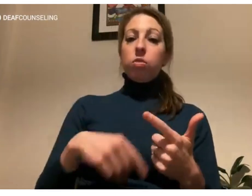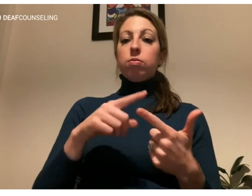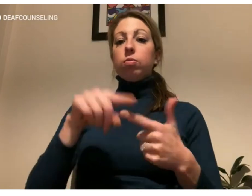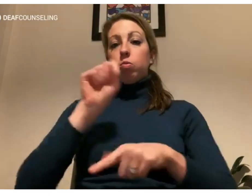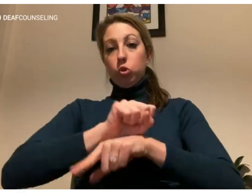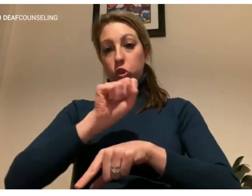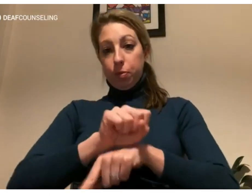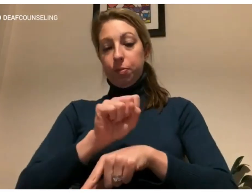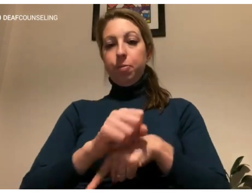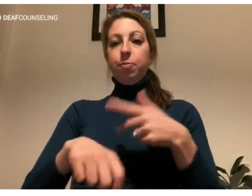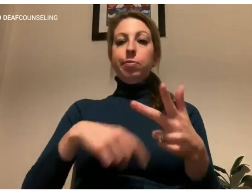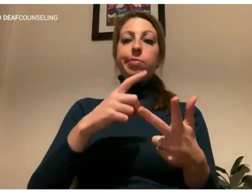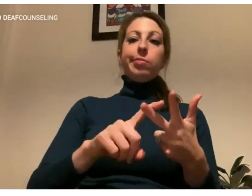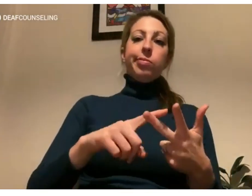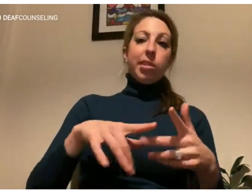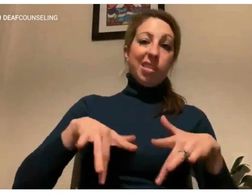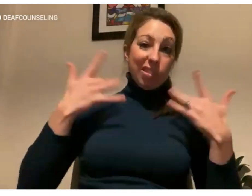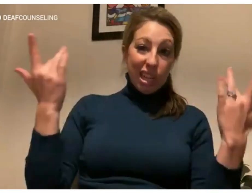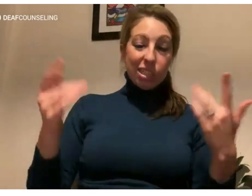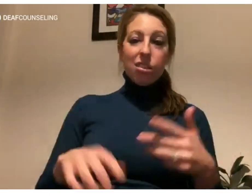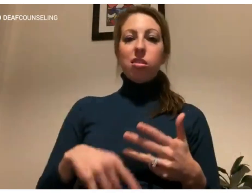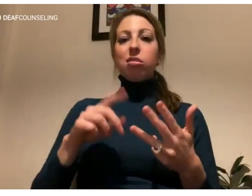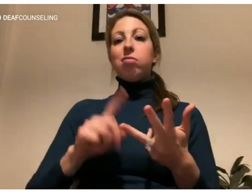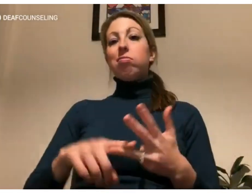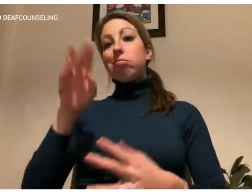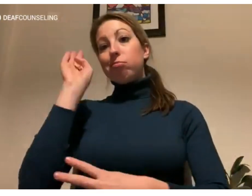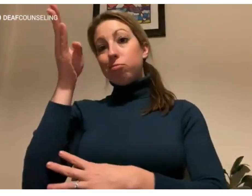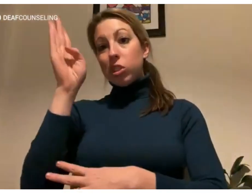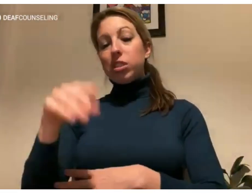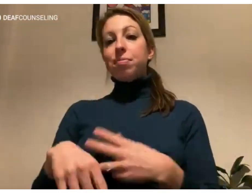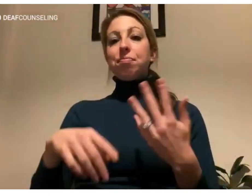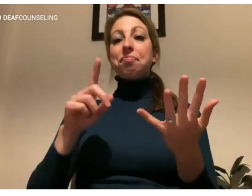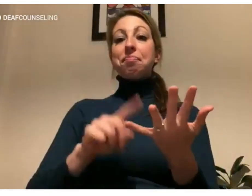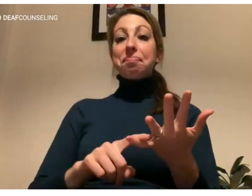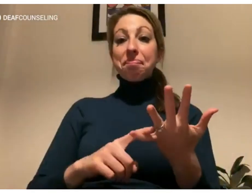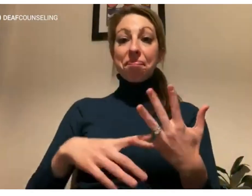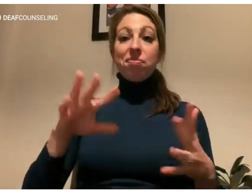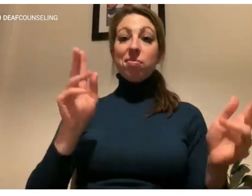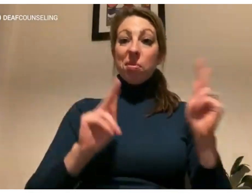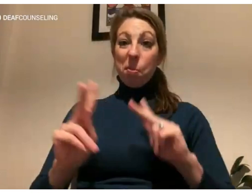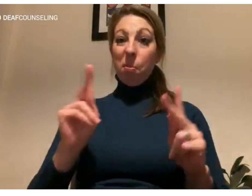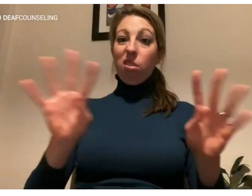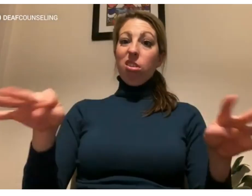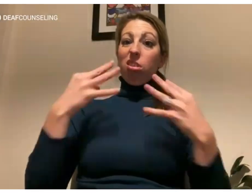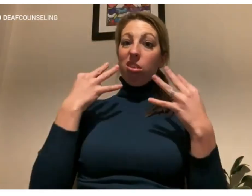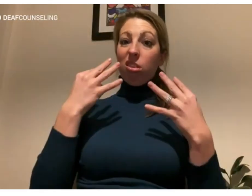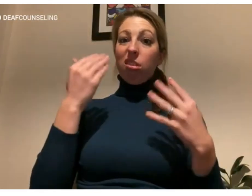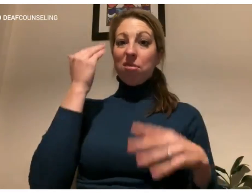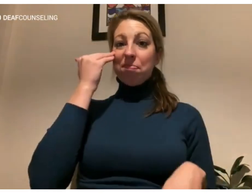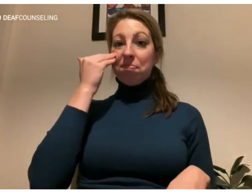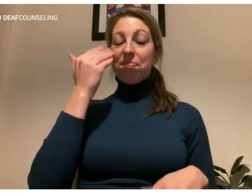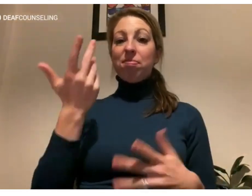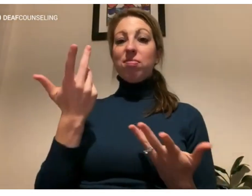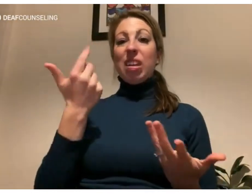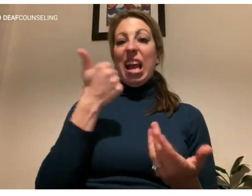maybe, go somewhere to get food, work, some kind of event, or if I have to present and all the attention is on